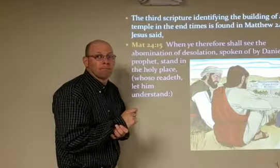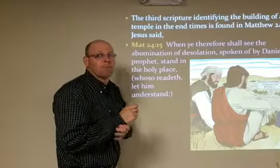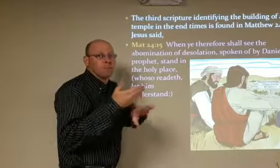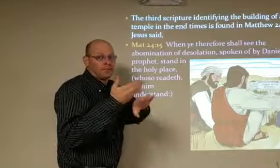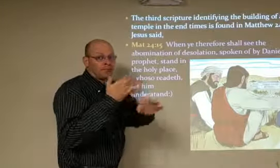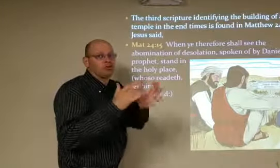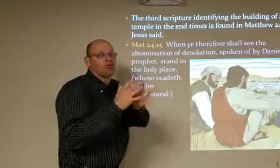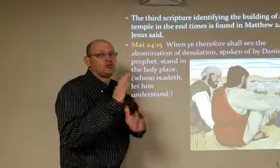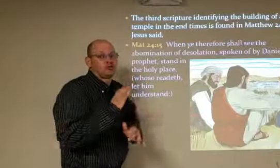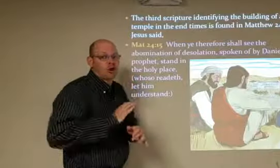disciples.